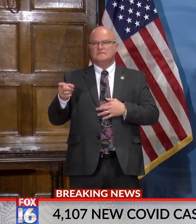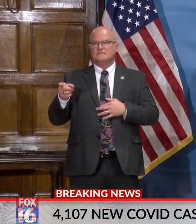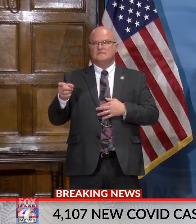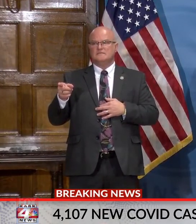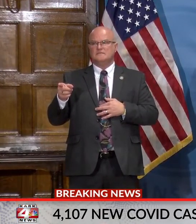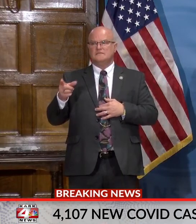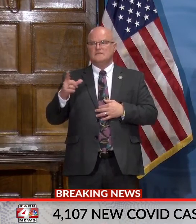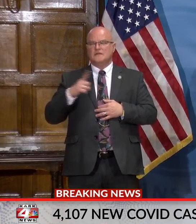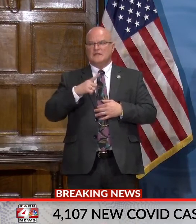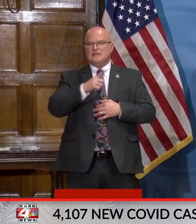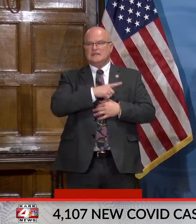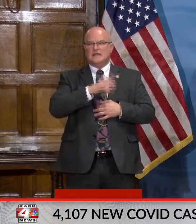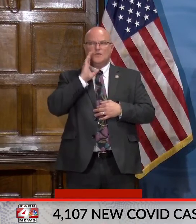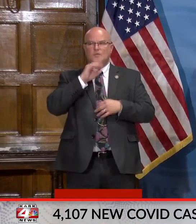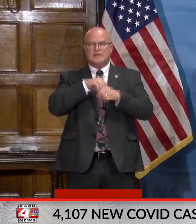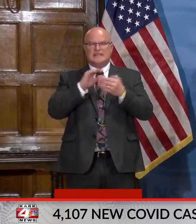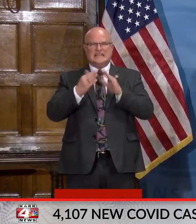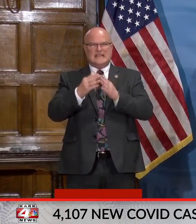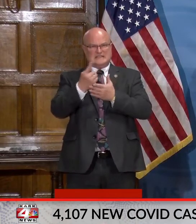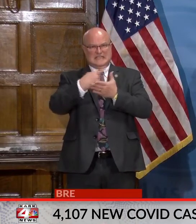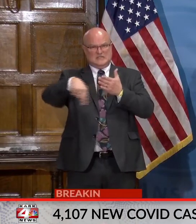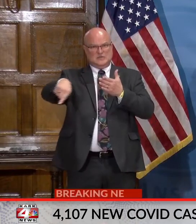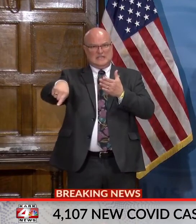The legislature is going to be in town next week.